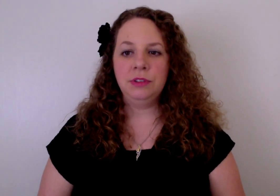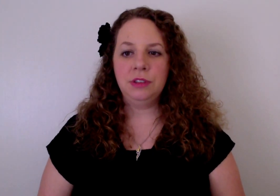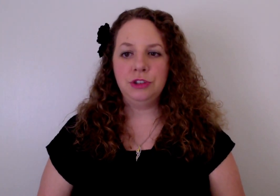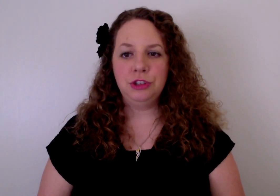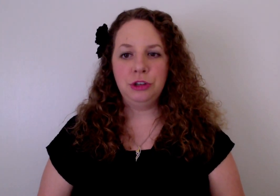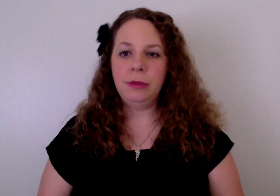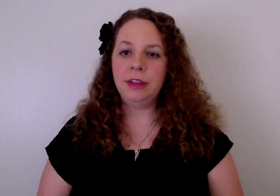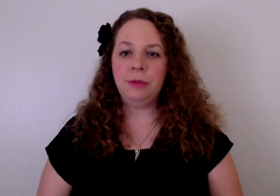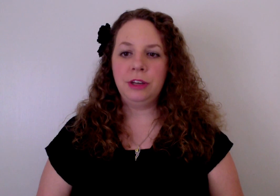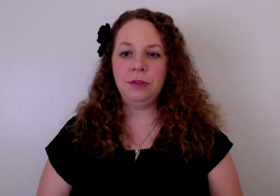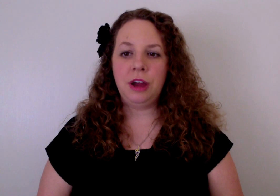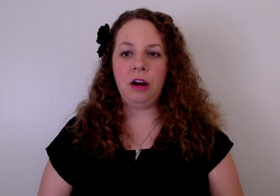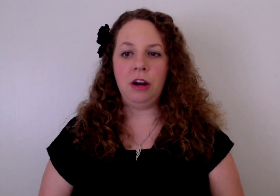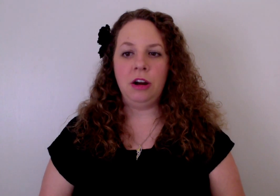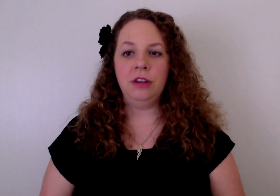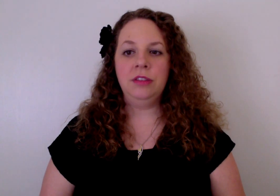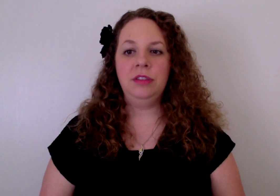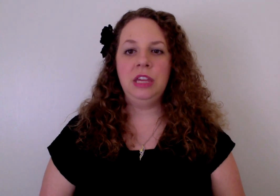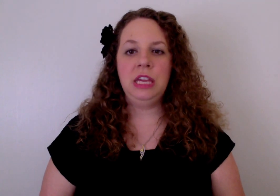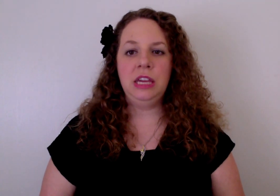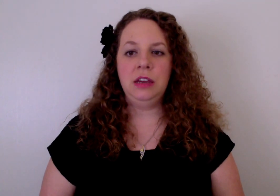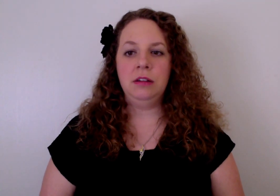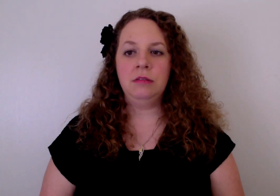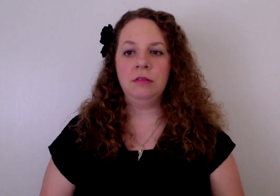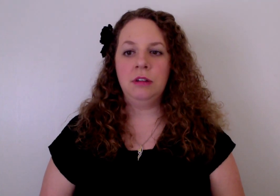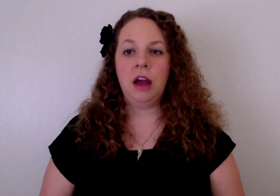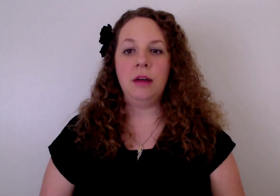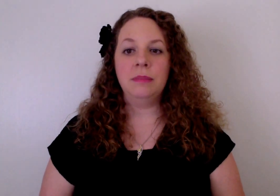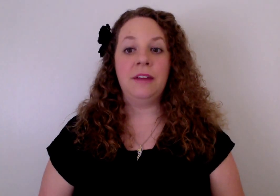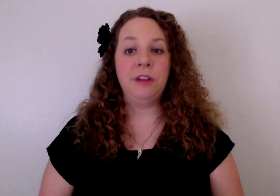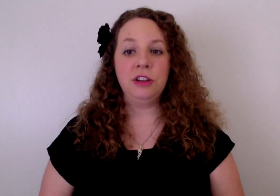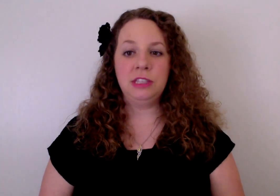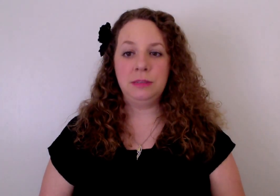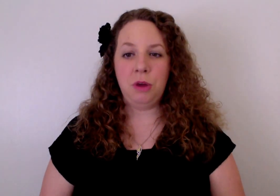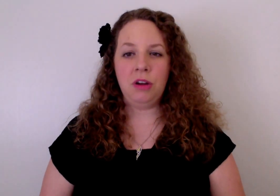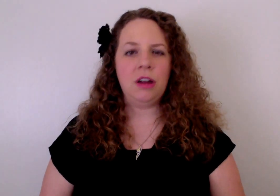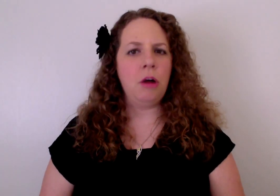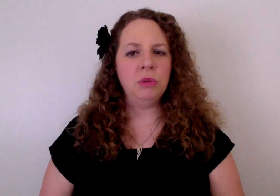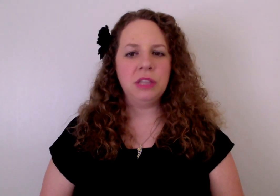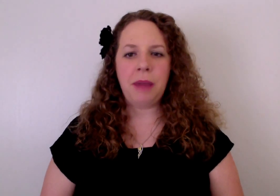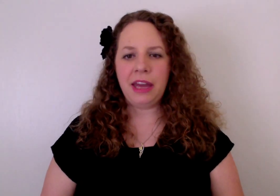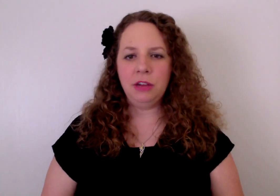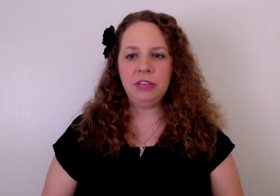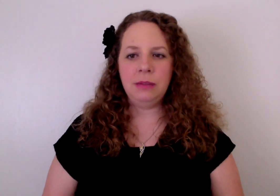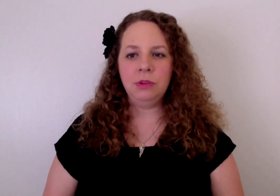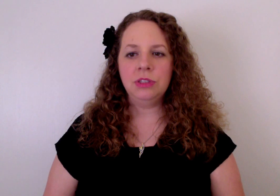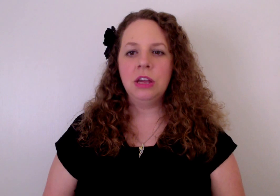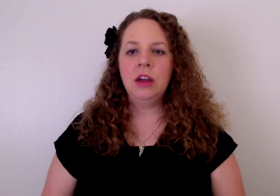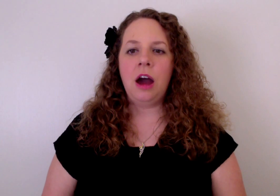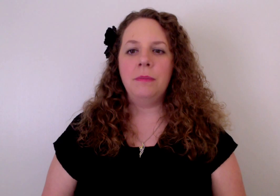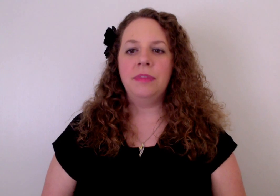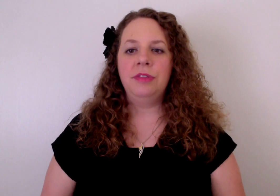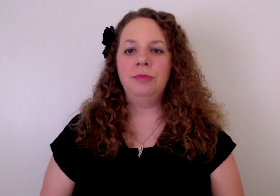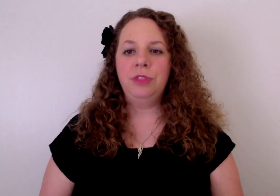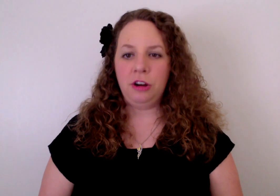There's two by the window that are the, like a very small, almost like patio tables. There